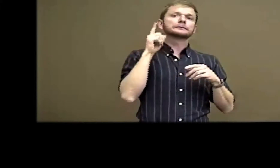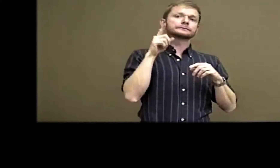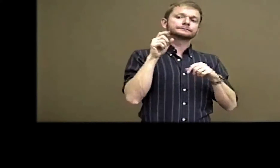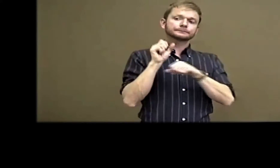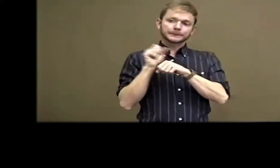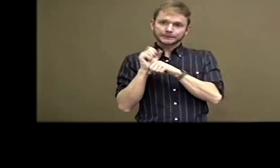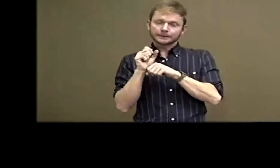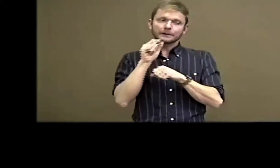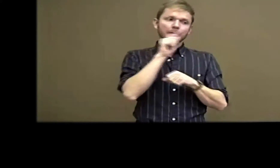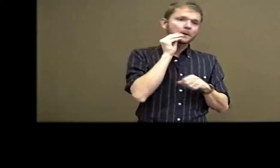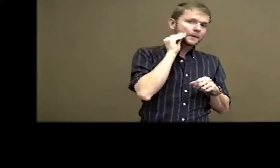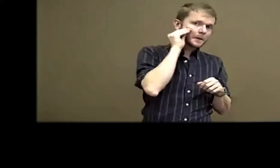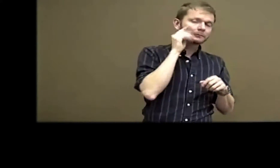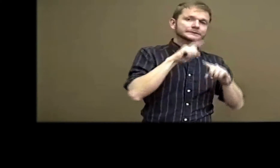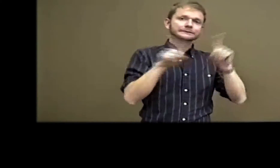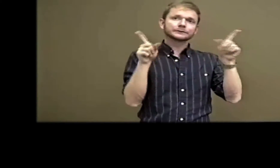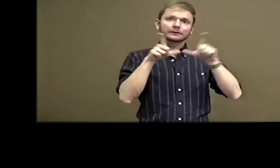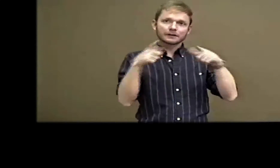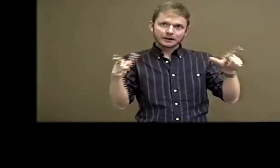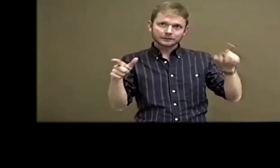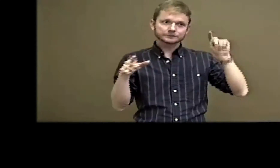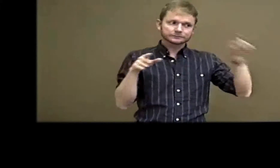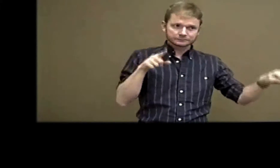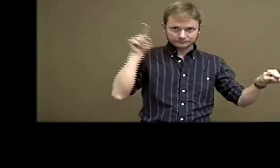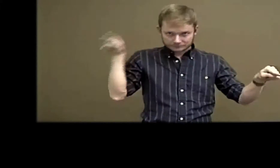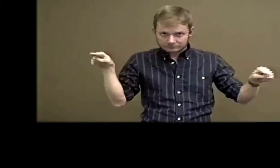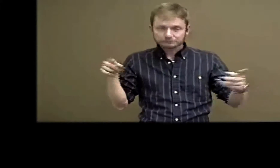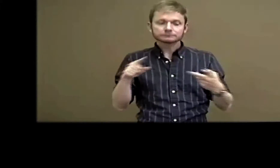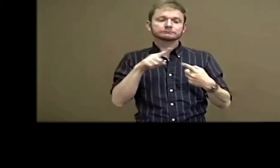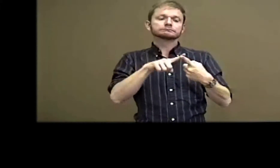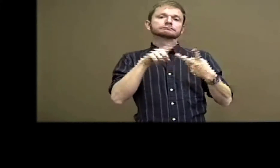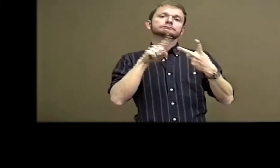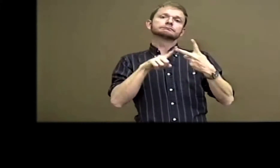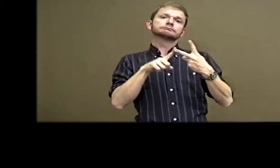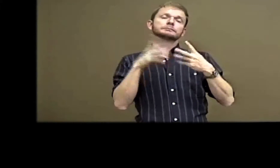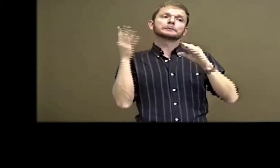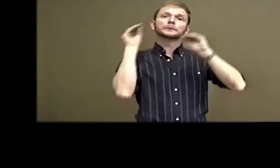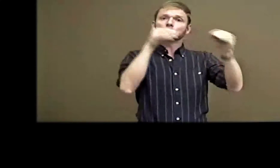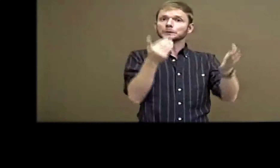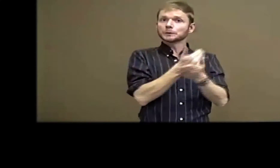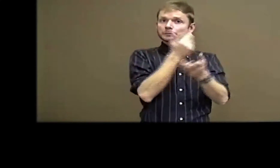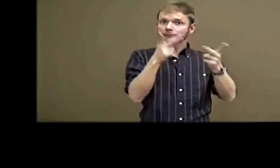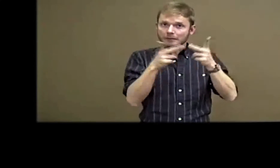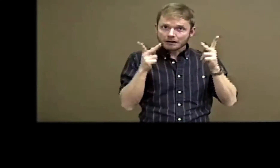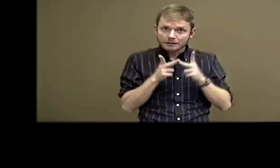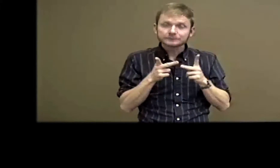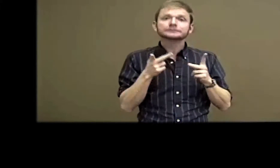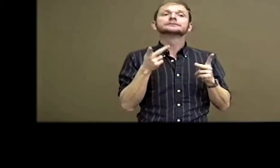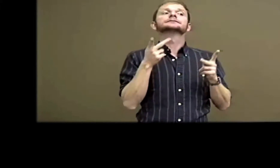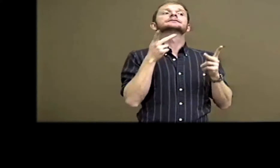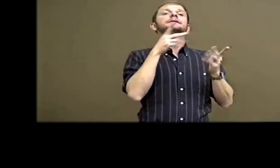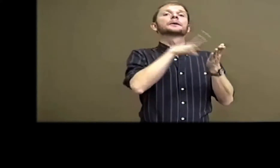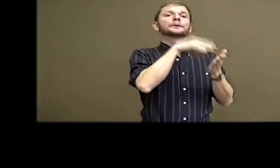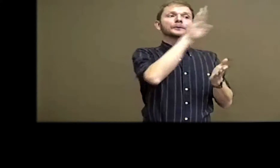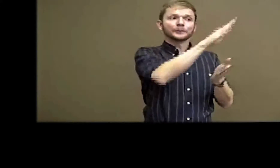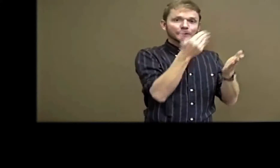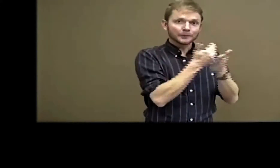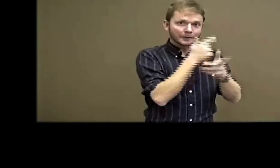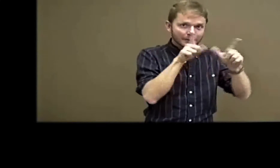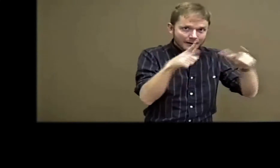One example is that language between work and home could be different. It could also mean moving to a new place and learning a completely new language. However, they still use